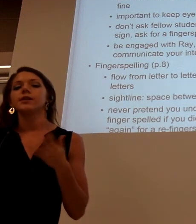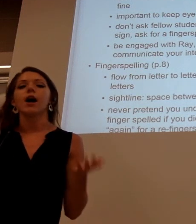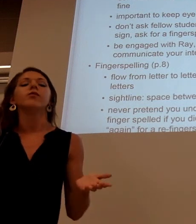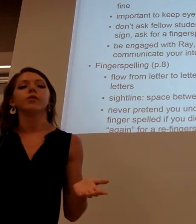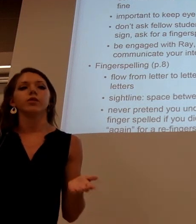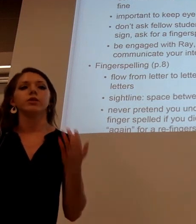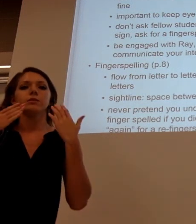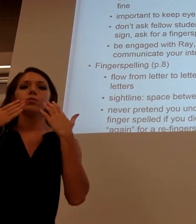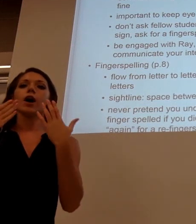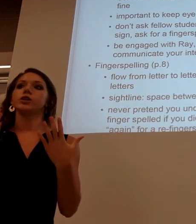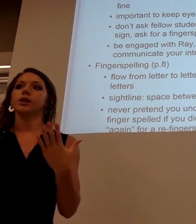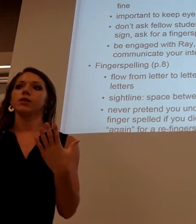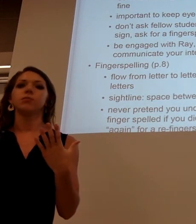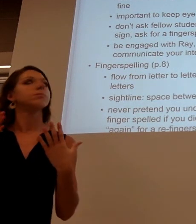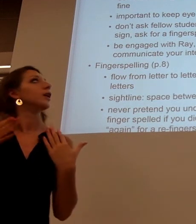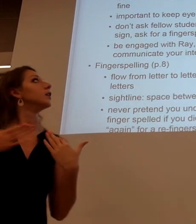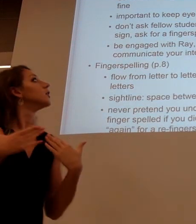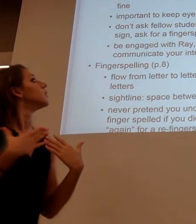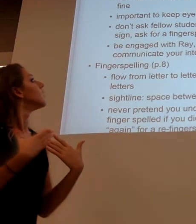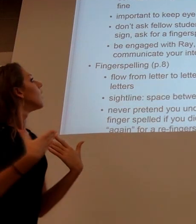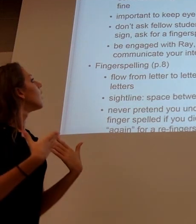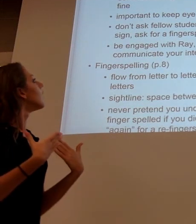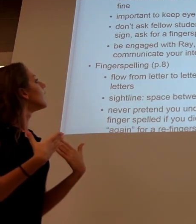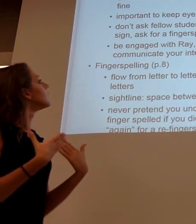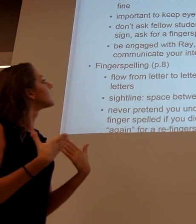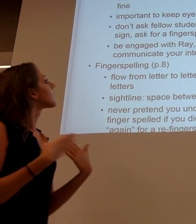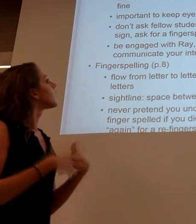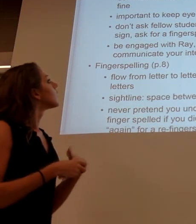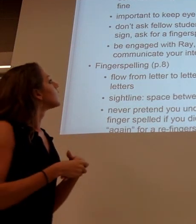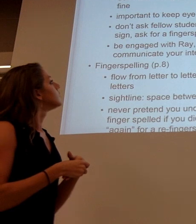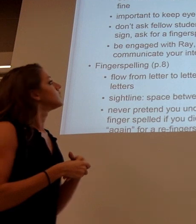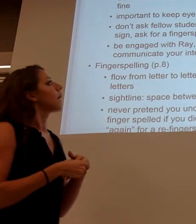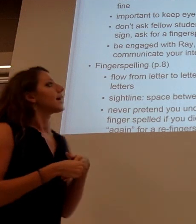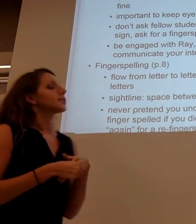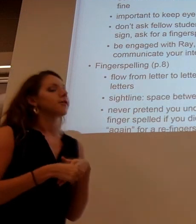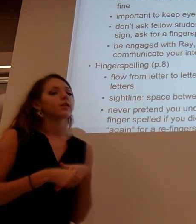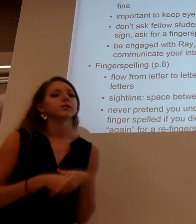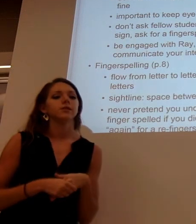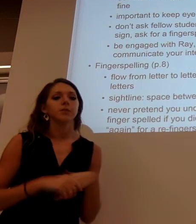not helpful. You need to be watching him, right? You know, don't ask a fellow student.